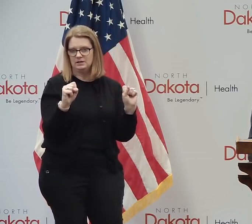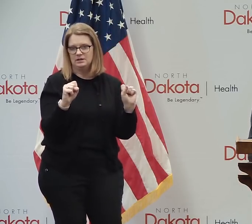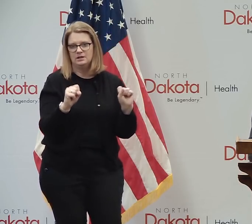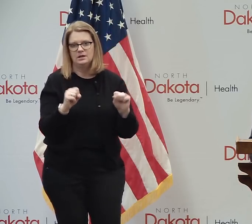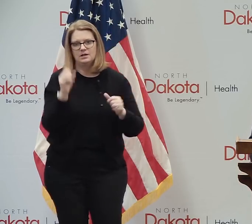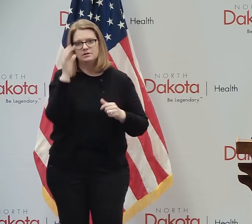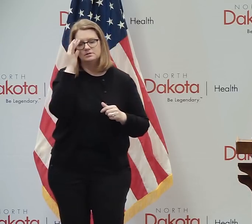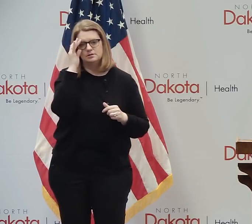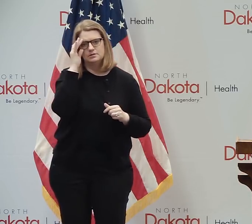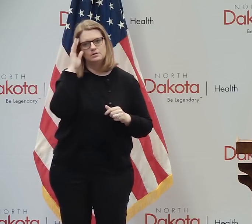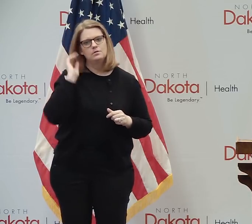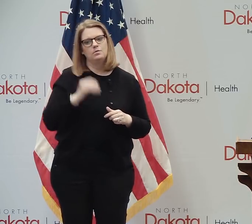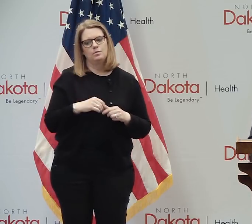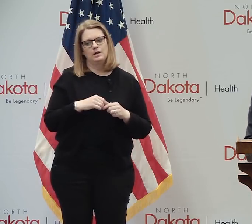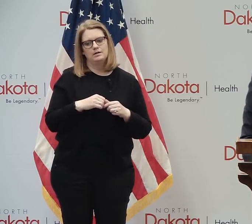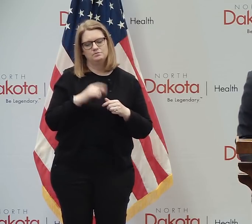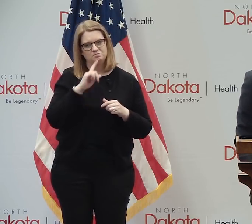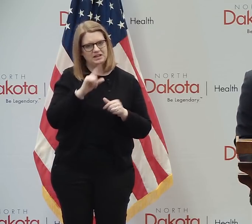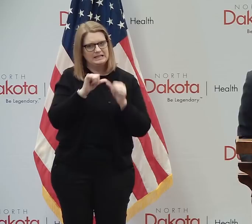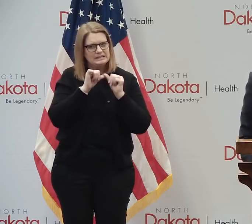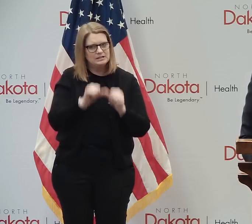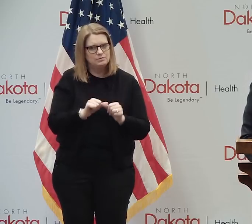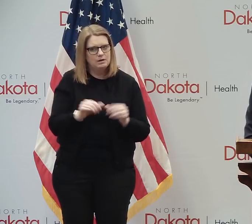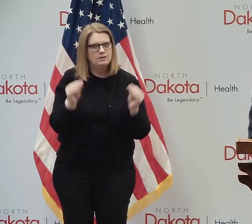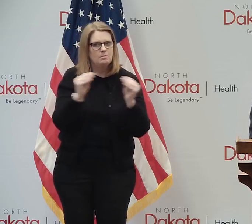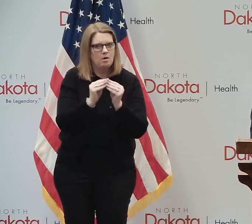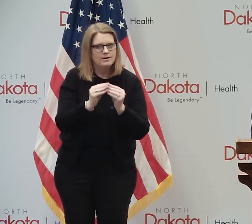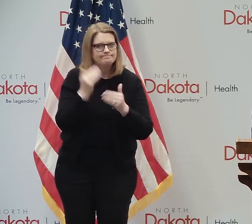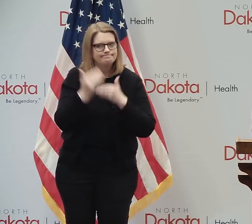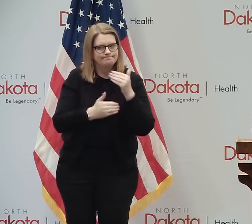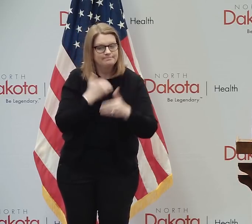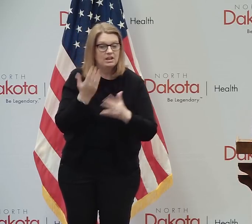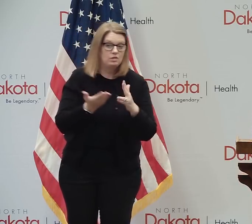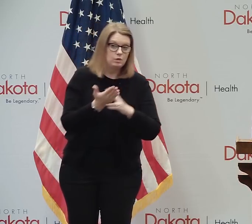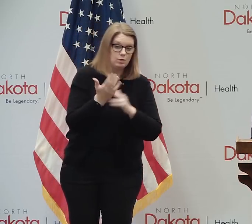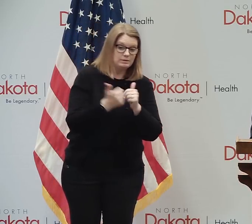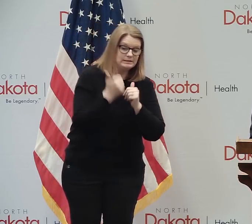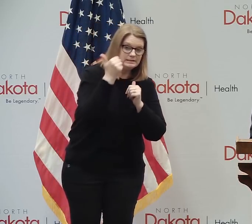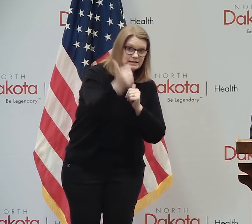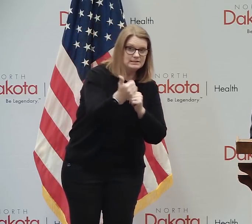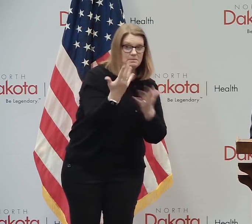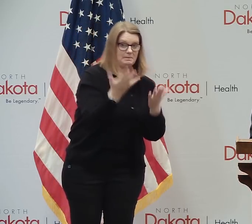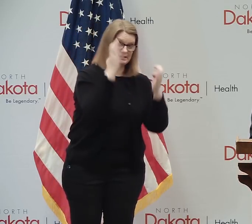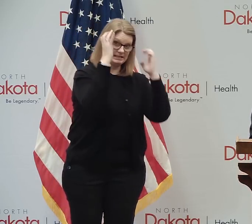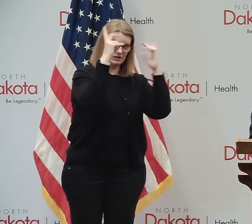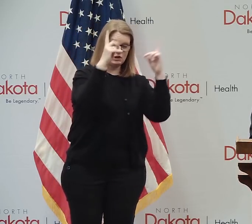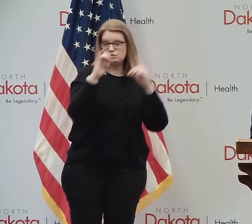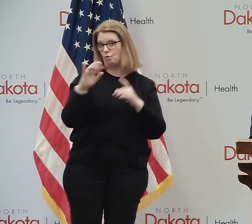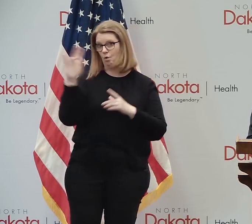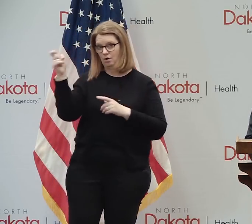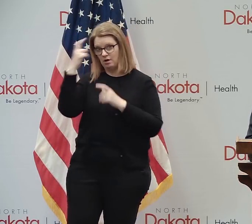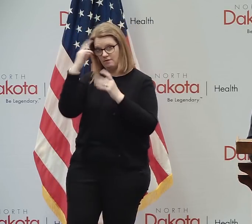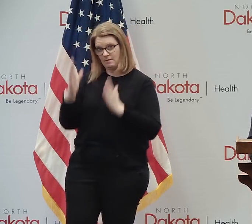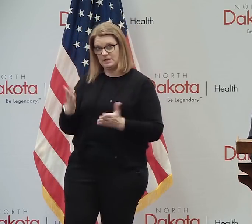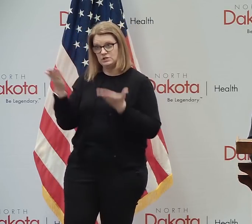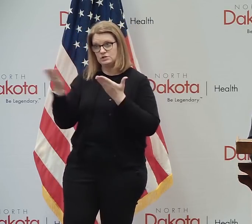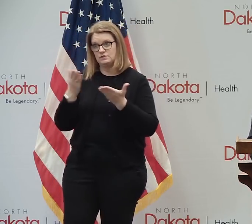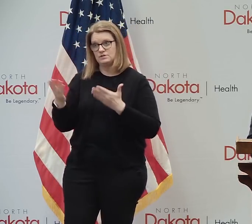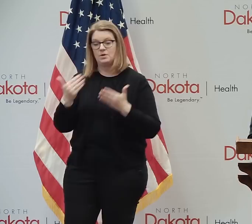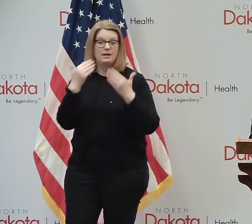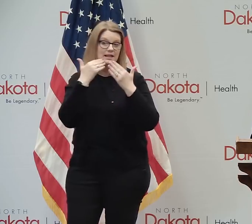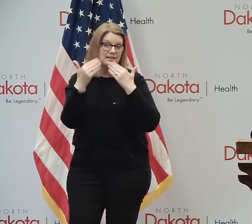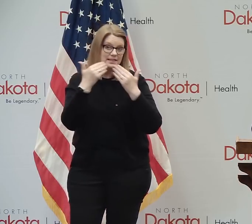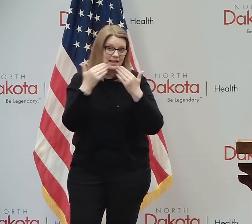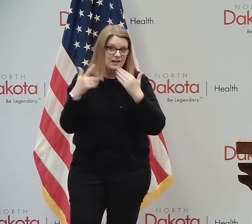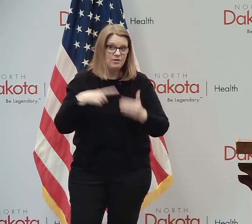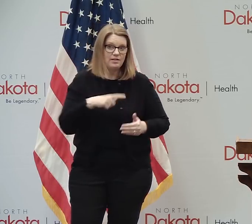more things through distance, whether that's education or whether that's general government services. So again, thanks legislators. They've